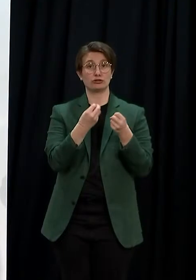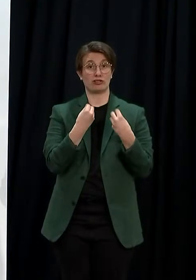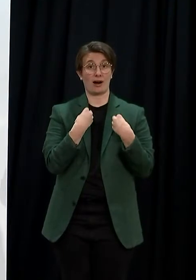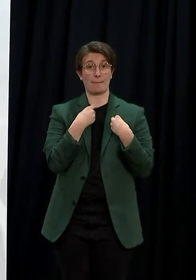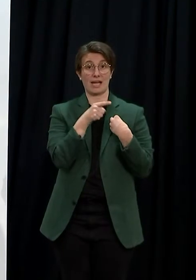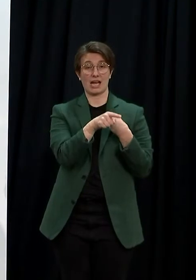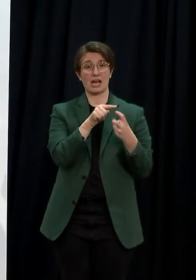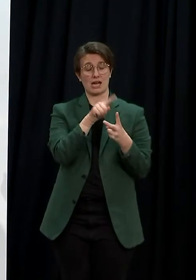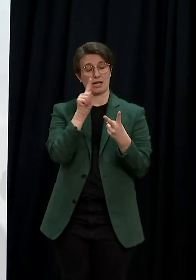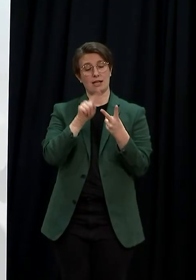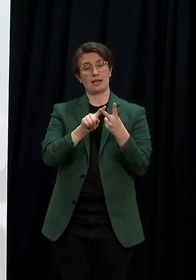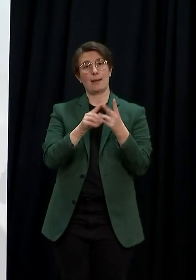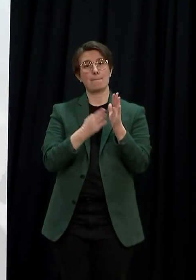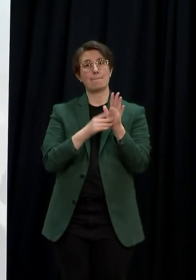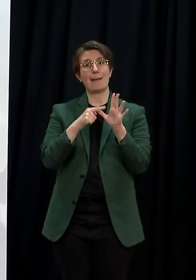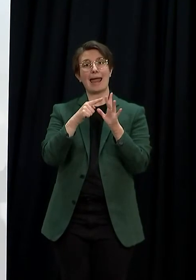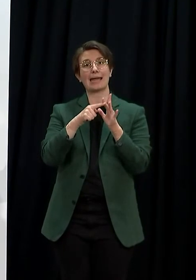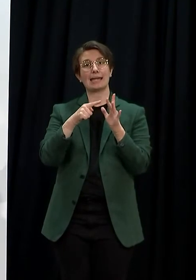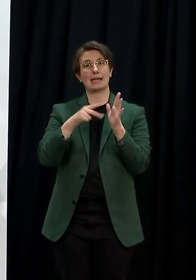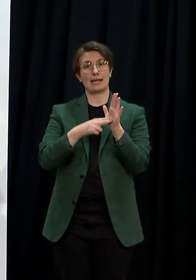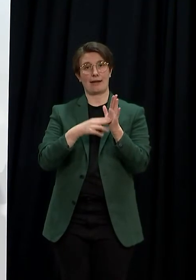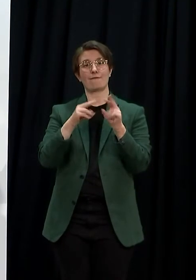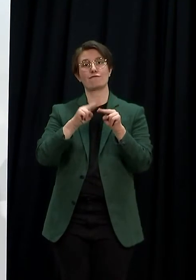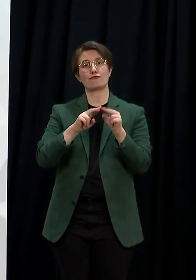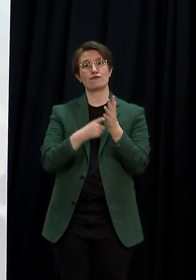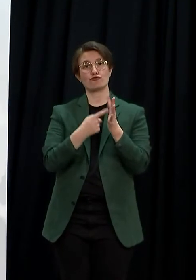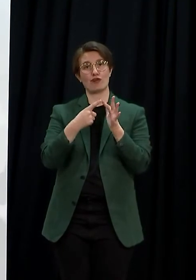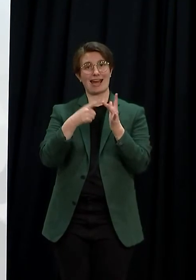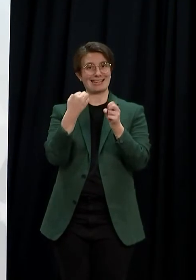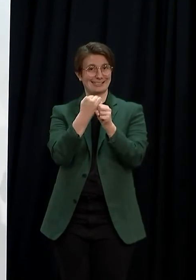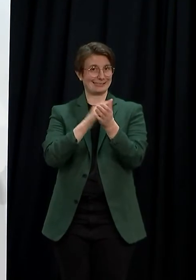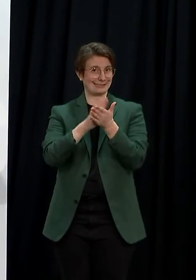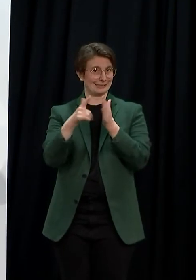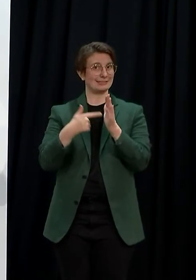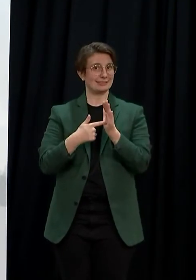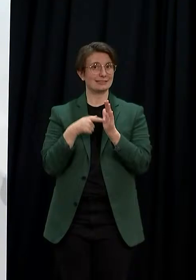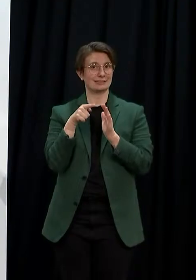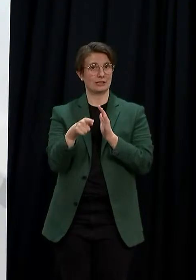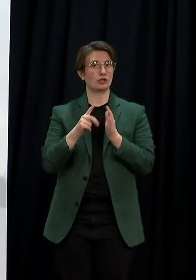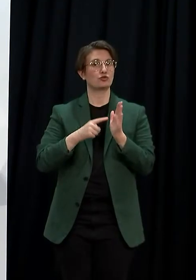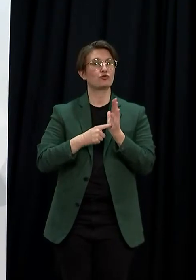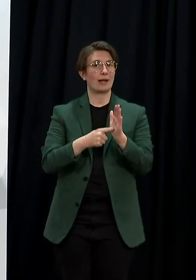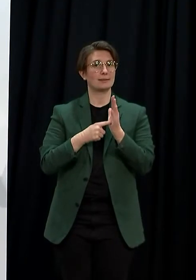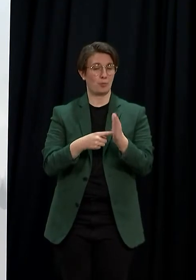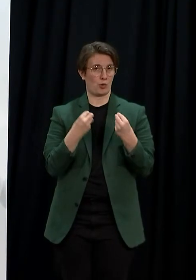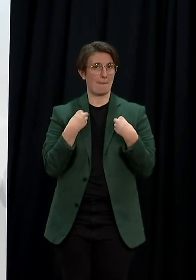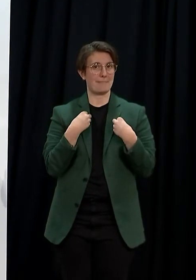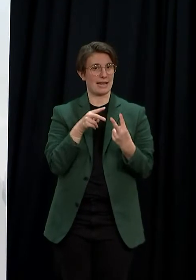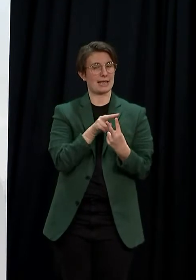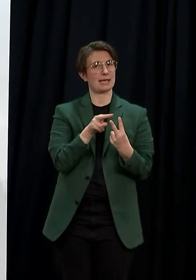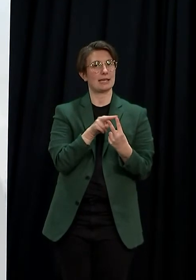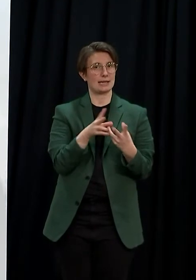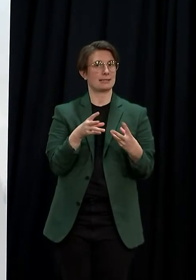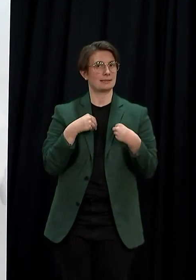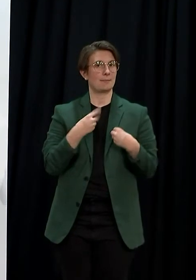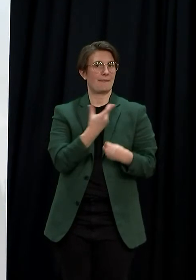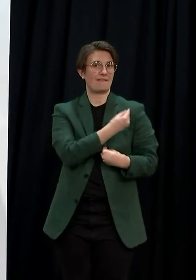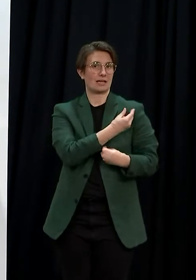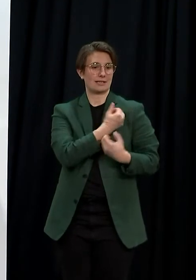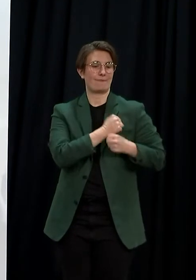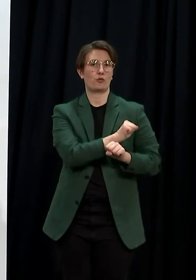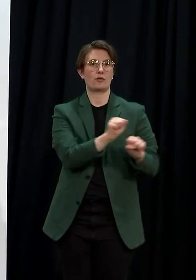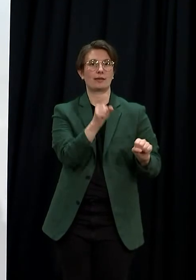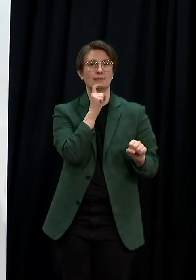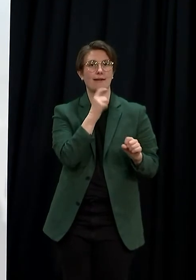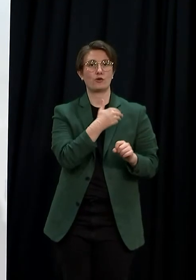companies now for similar reasons. How low does that number of cases... Mark and then Ben. How low does that number of sort of unlinked cases that you're particularly